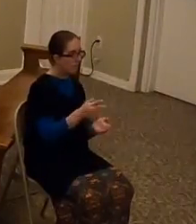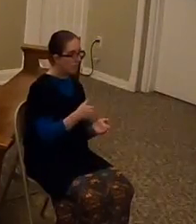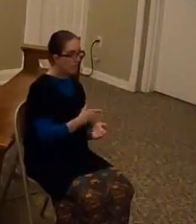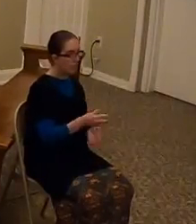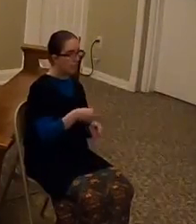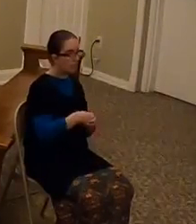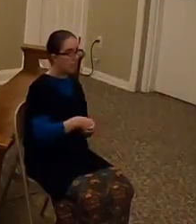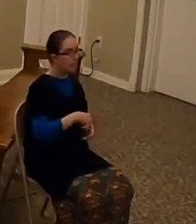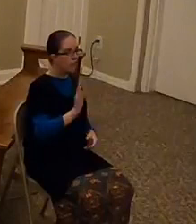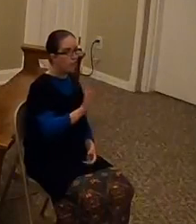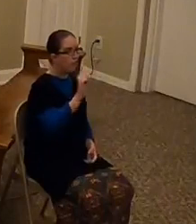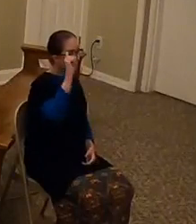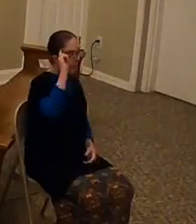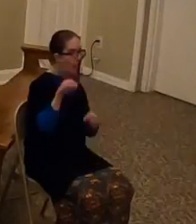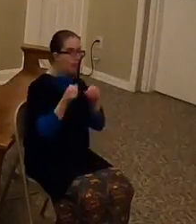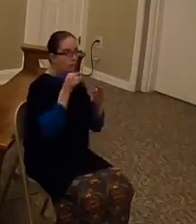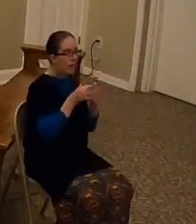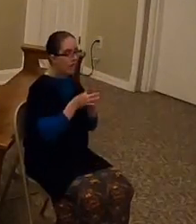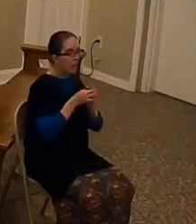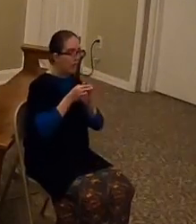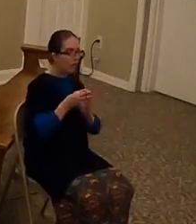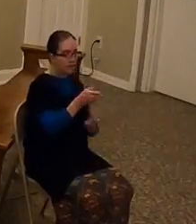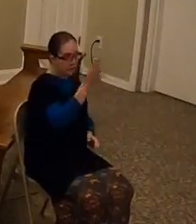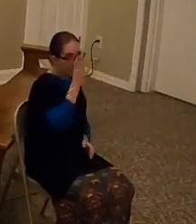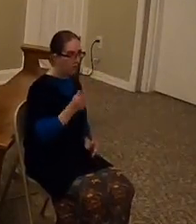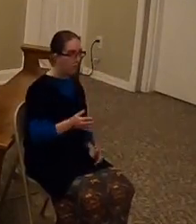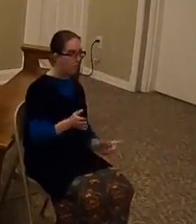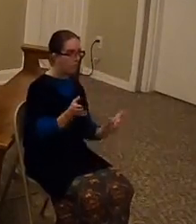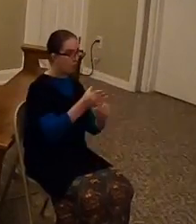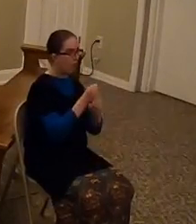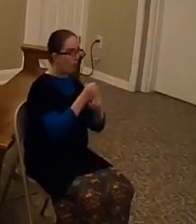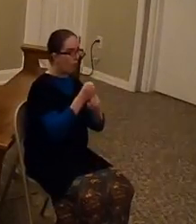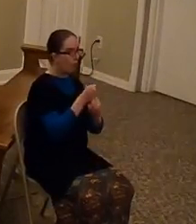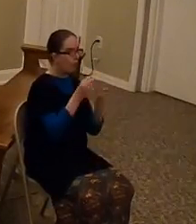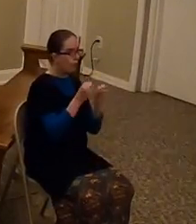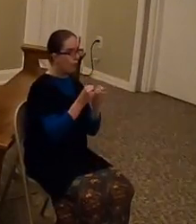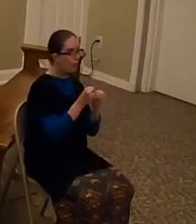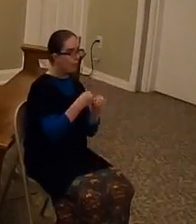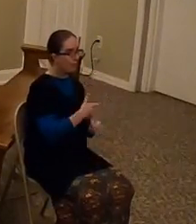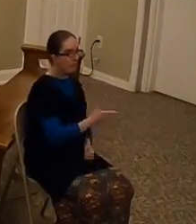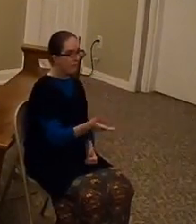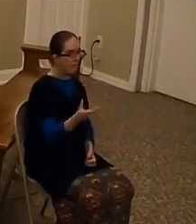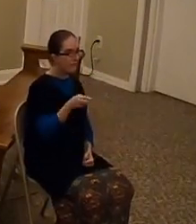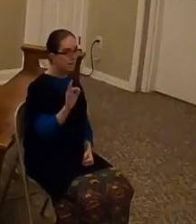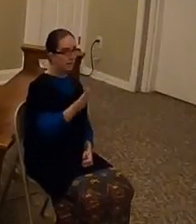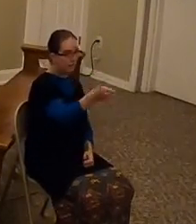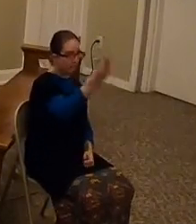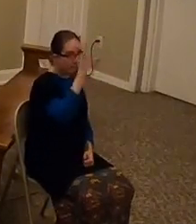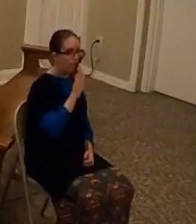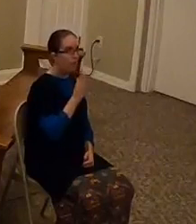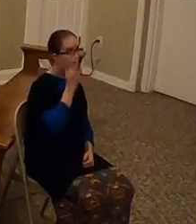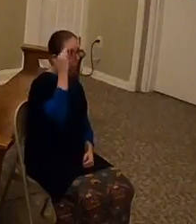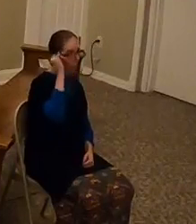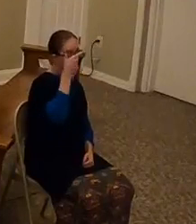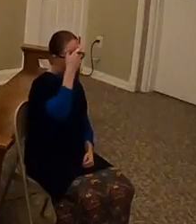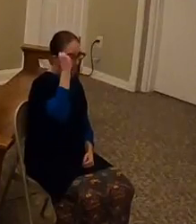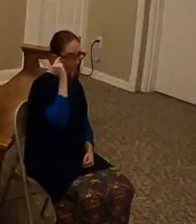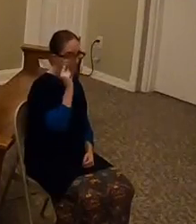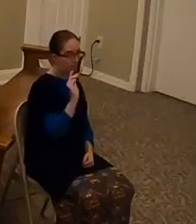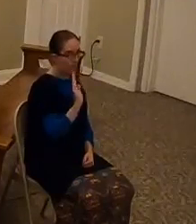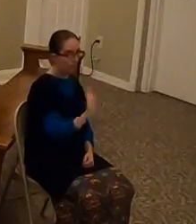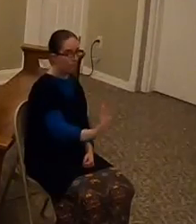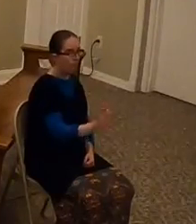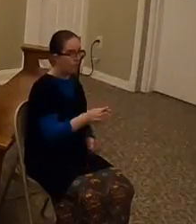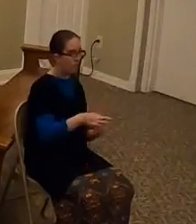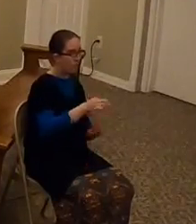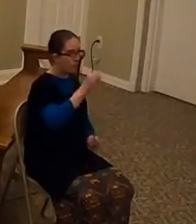are in your mind that don't belong to God. And you're going to latch on to more of the things of God. Hallelujah. You know why? Because your